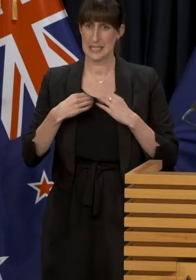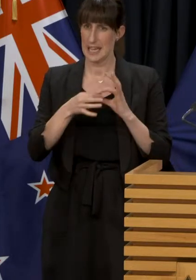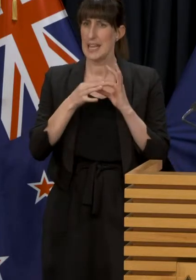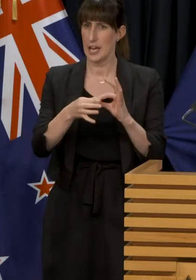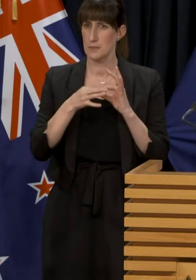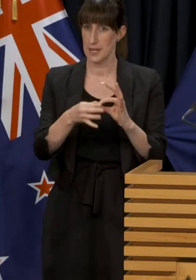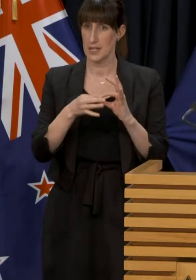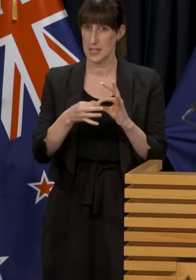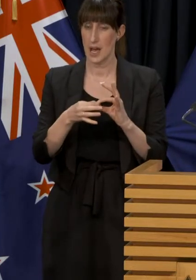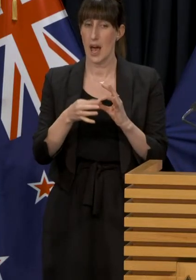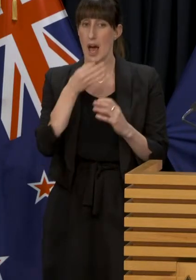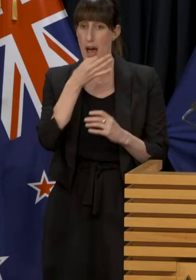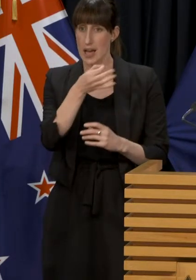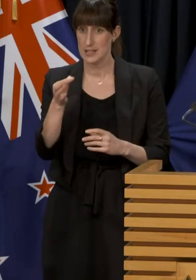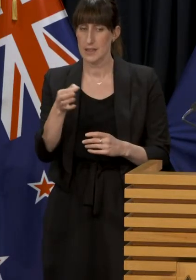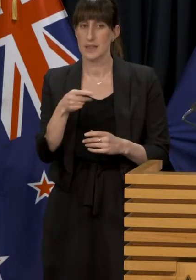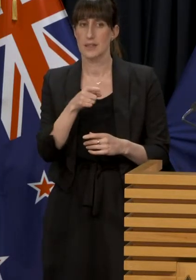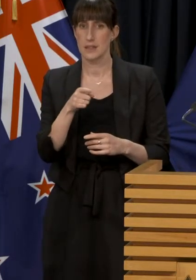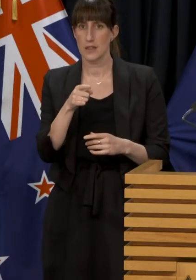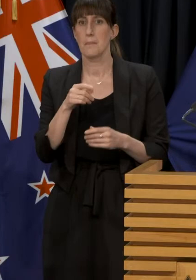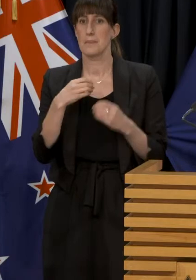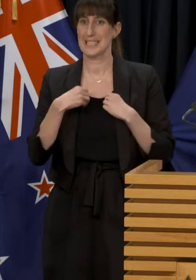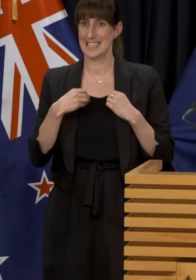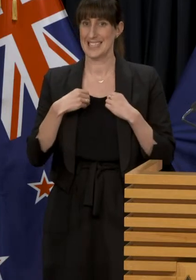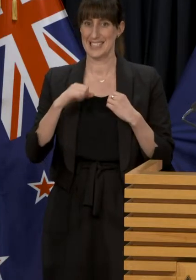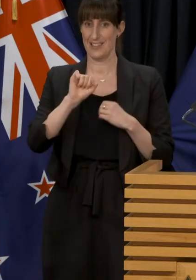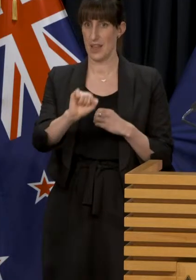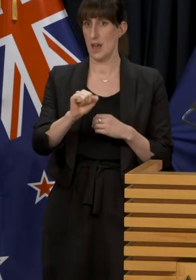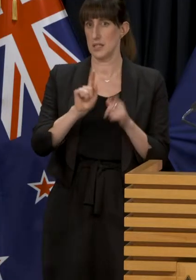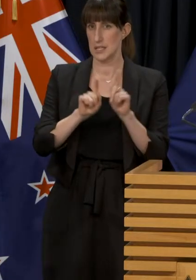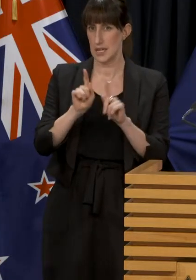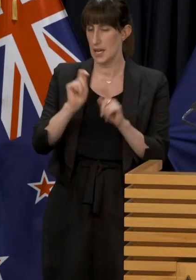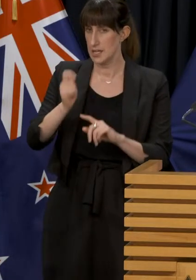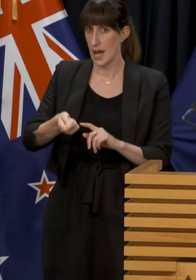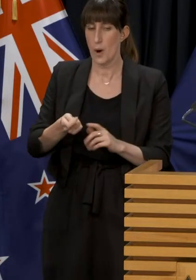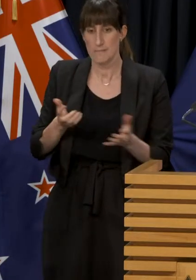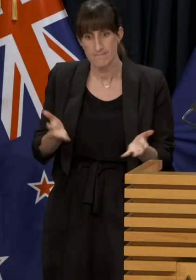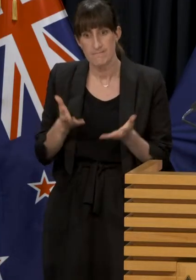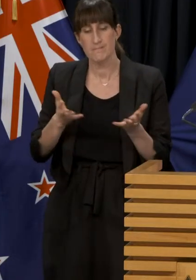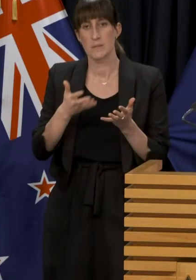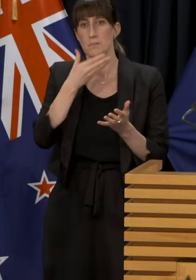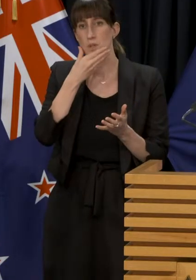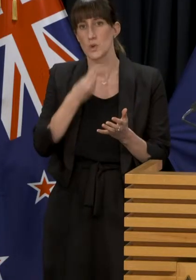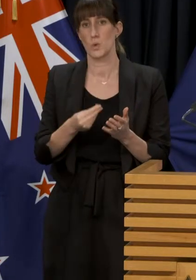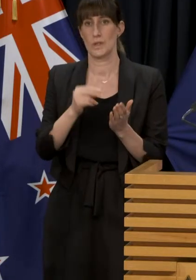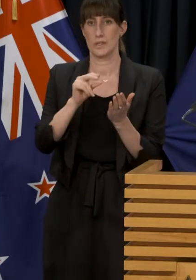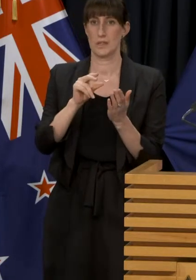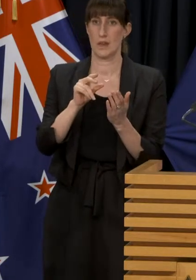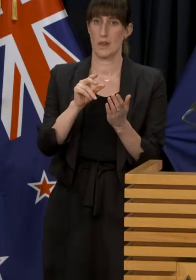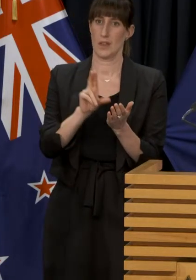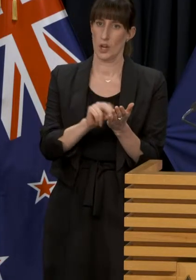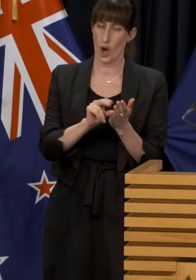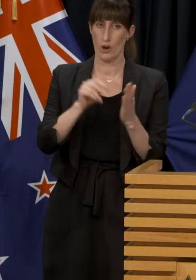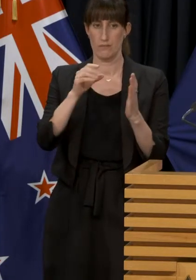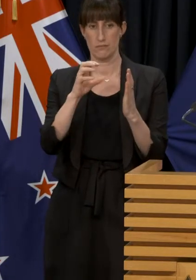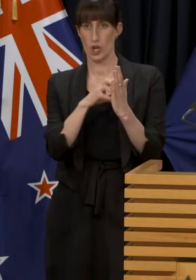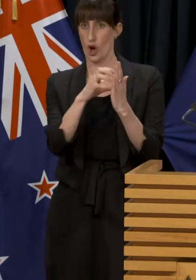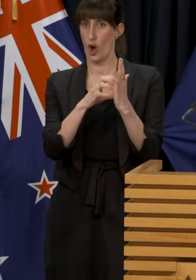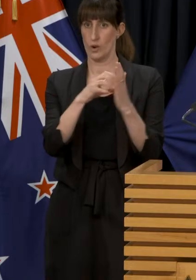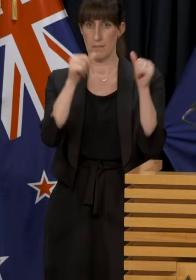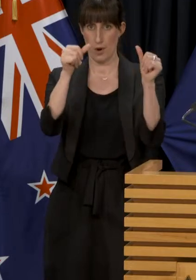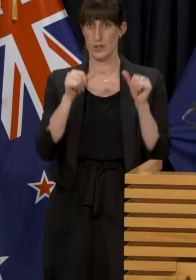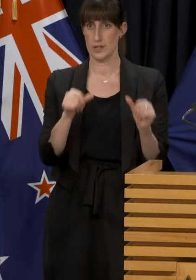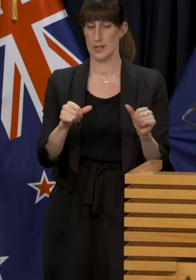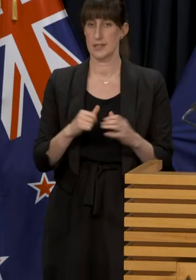to ensure that they've got QR codes on display and to ensure that their own public facilities have QR codes on display.